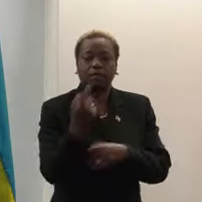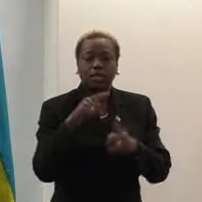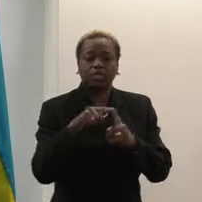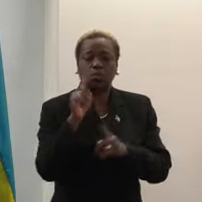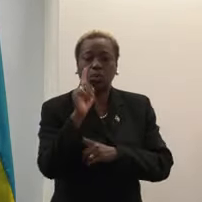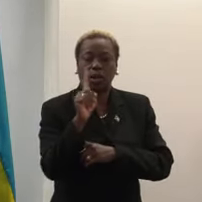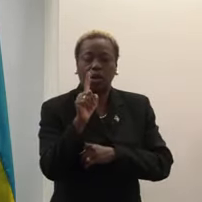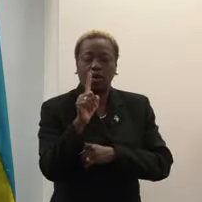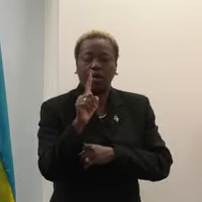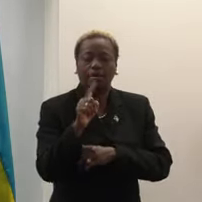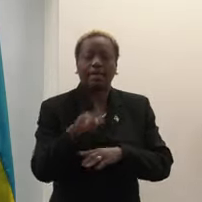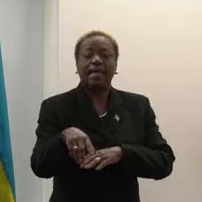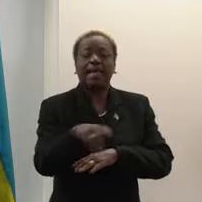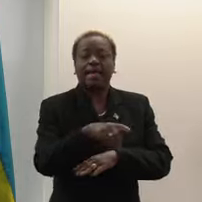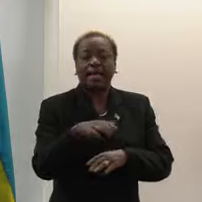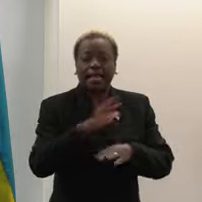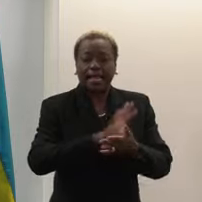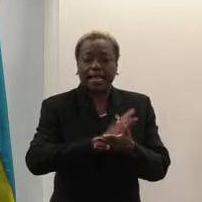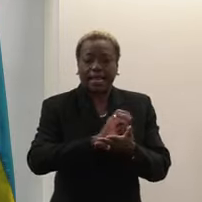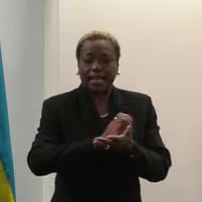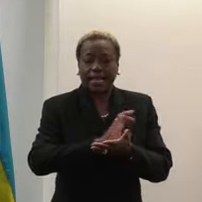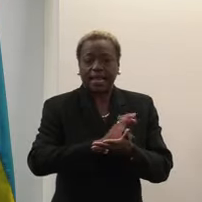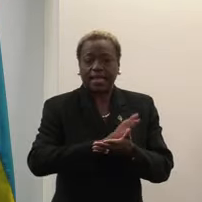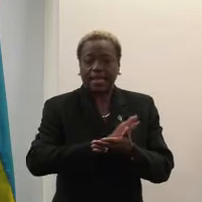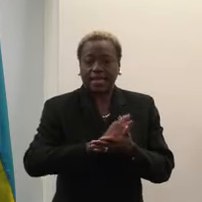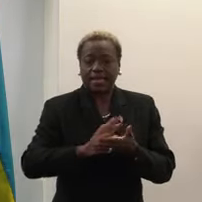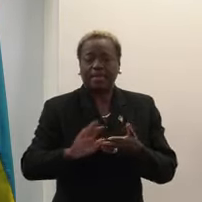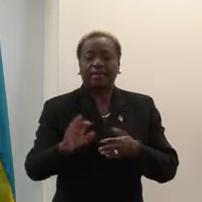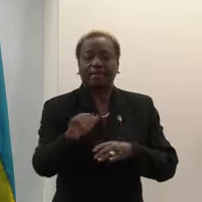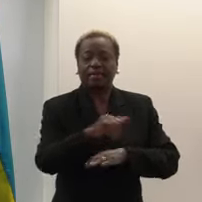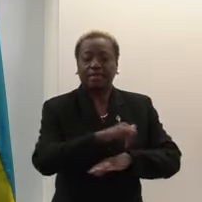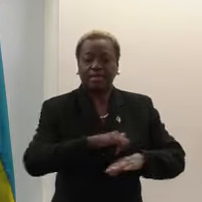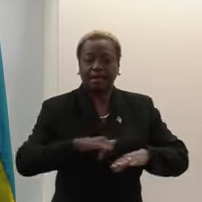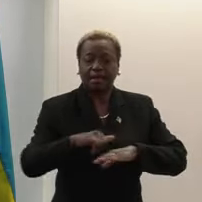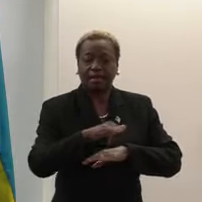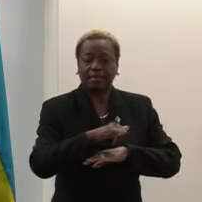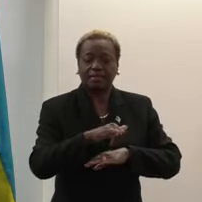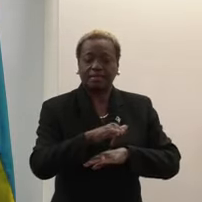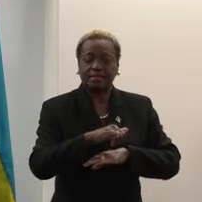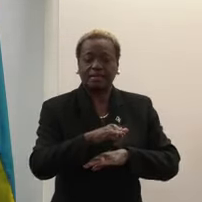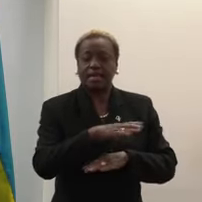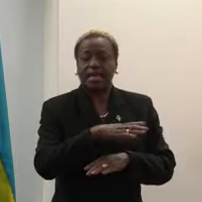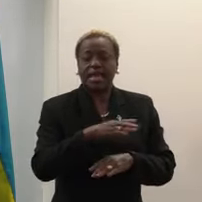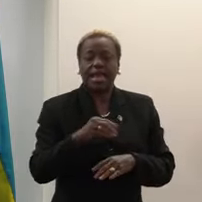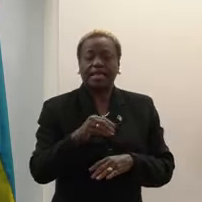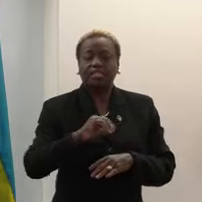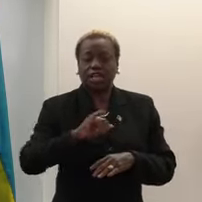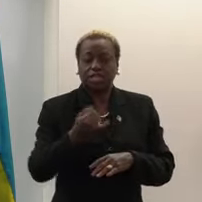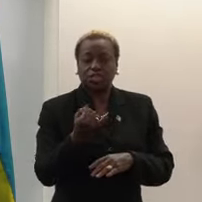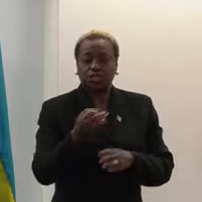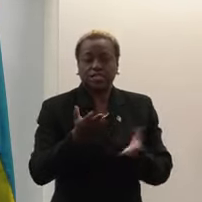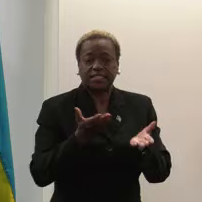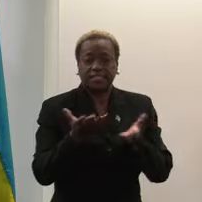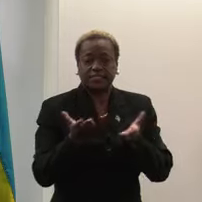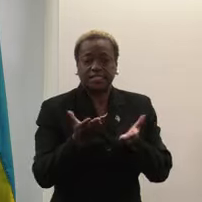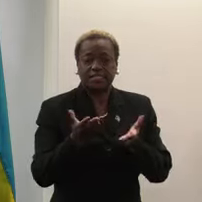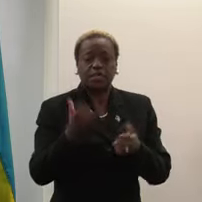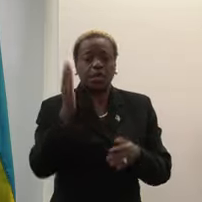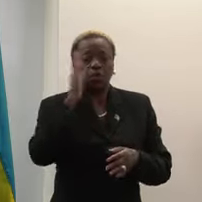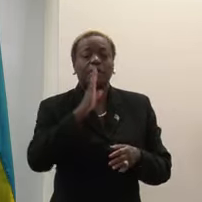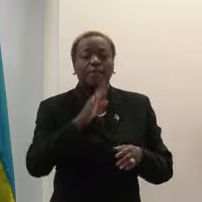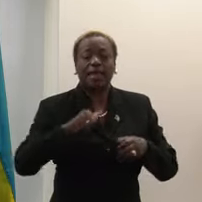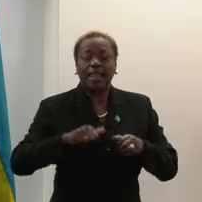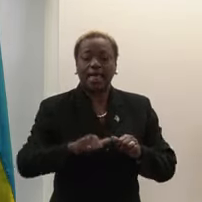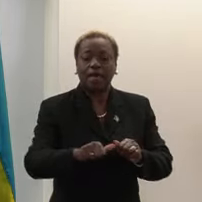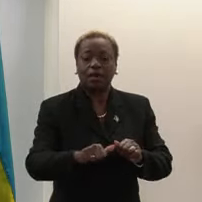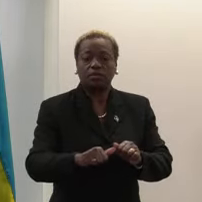p.m. Landscaping and property maintenance businesses and janitorial services businesses will be allowed